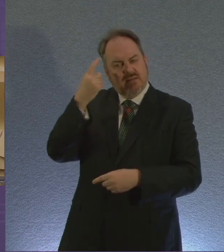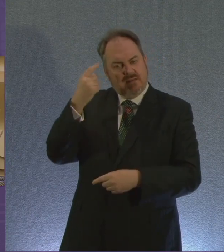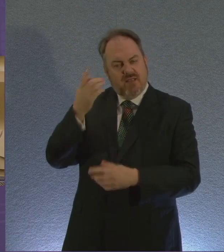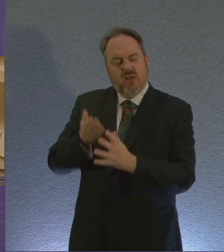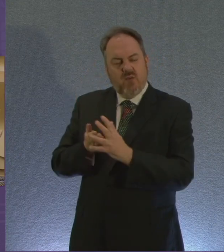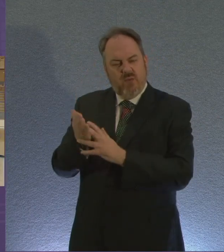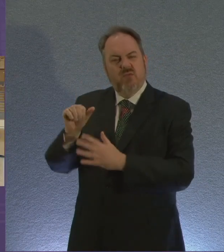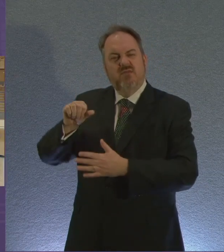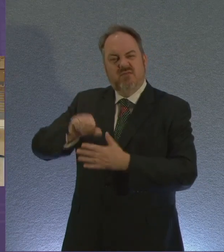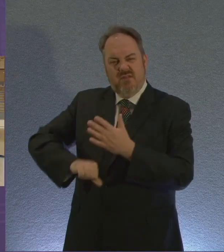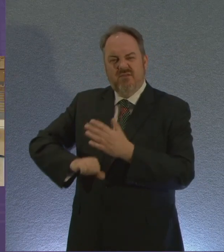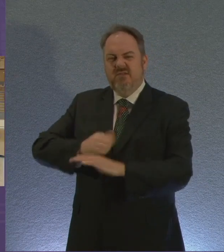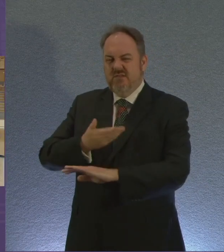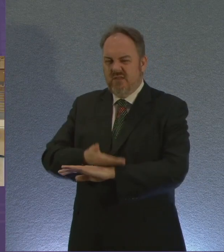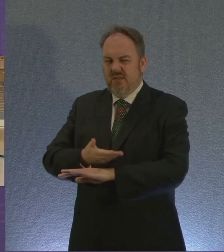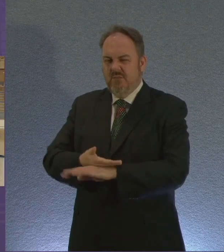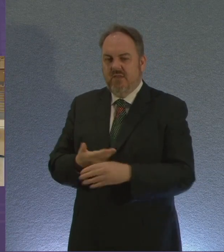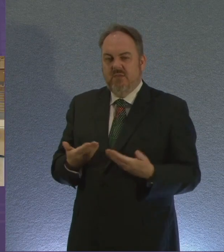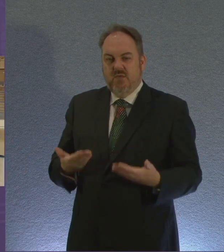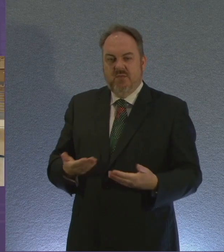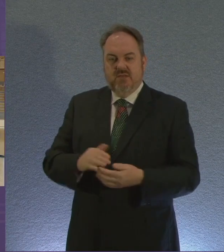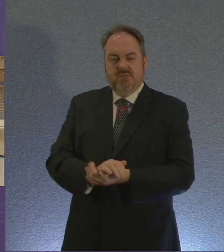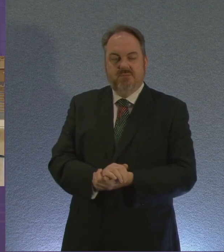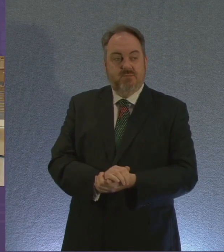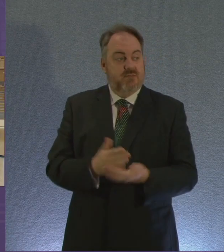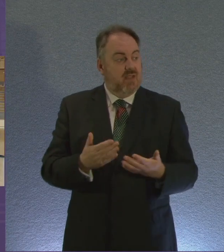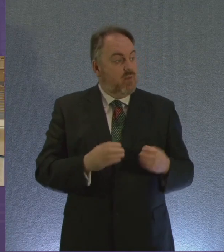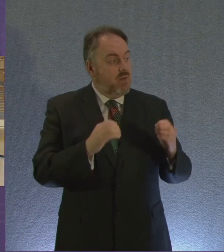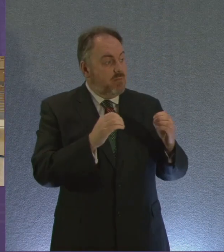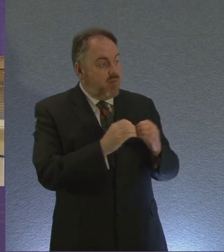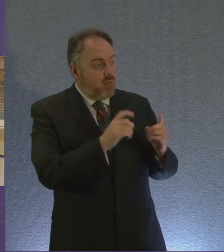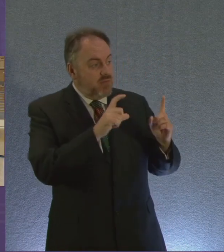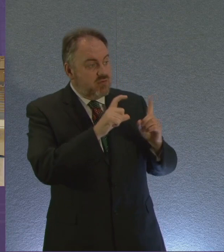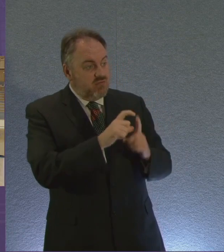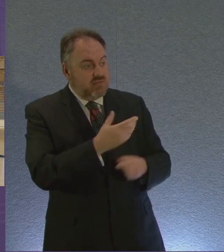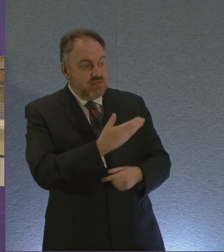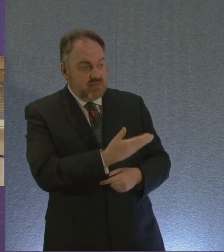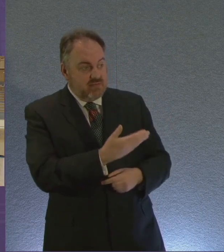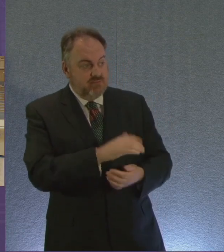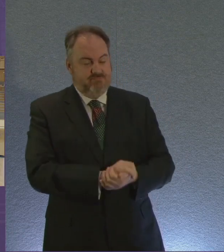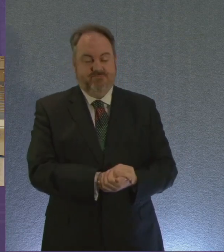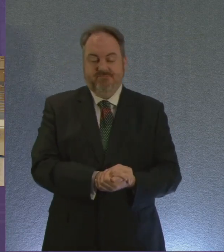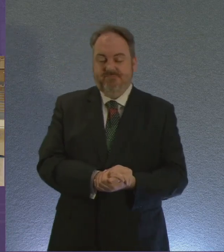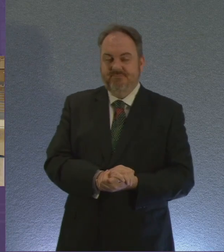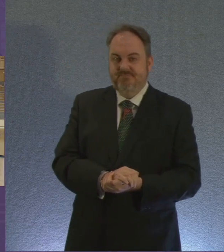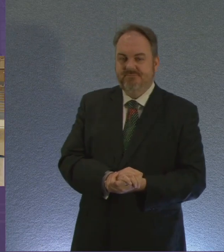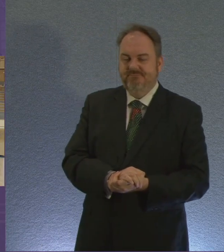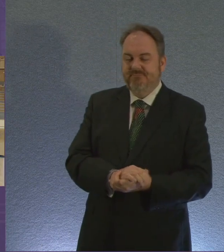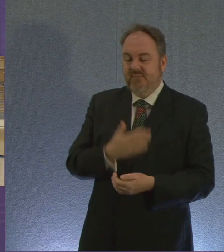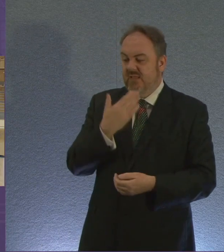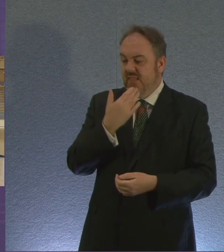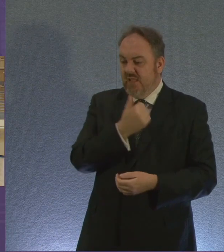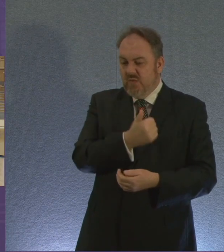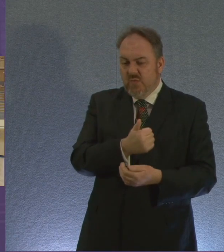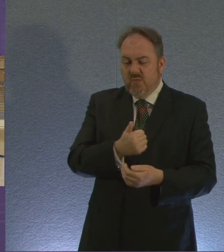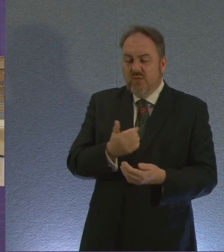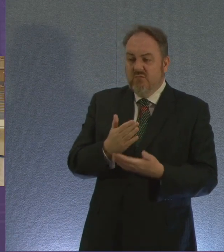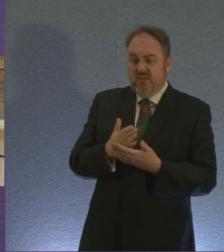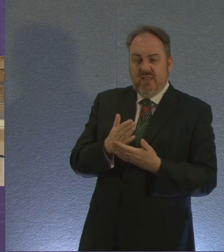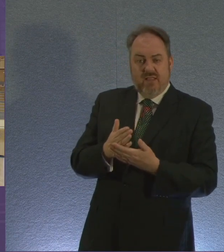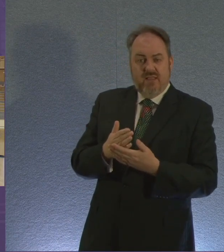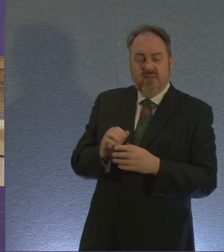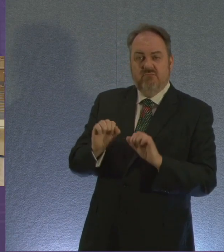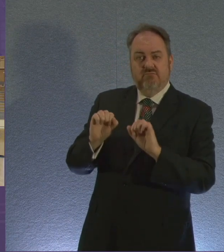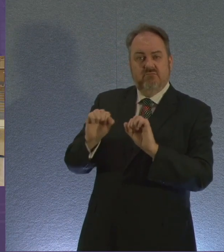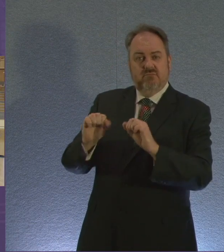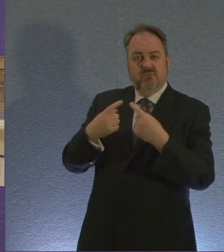credit payments. Bob Doris, followed by Michelle Ballantyne. Thank you, Presiding Officer. Cabinet Secretary, I absolutely welcome the